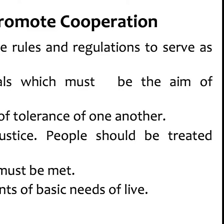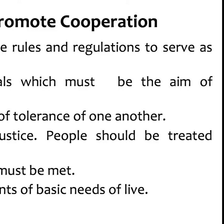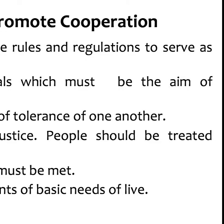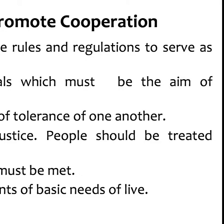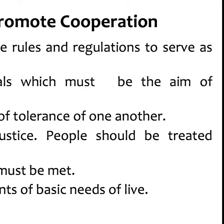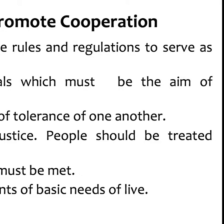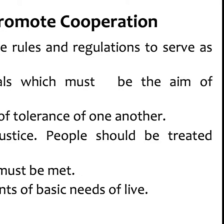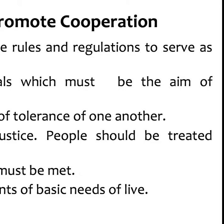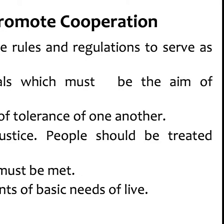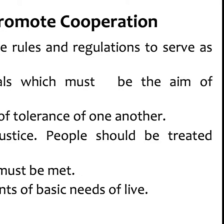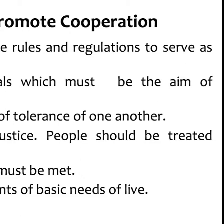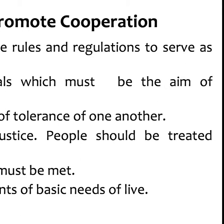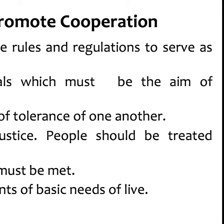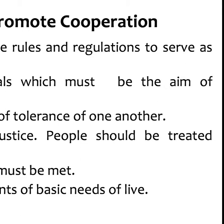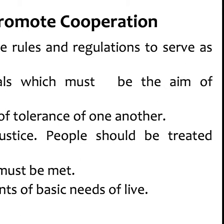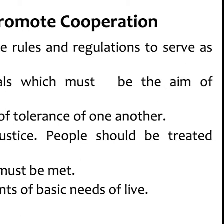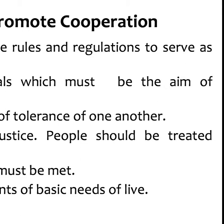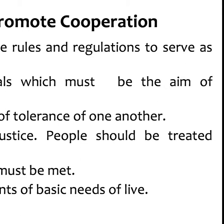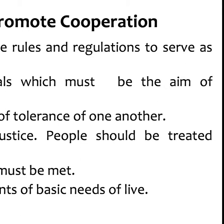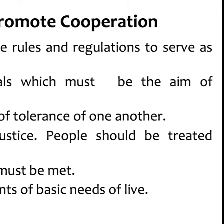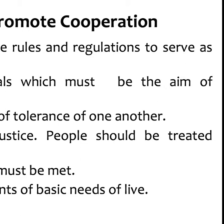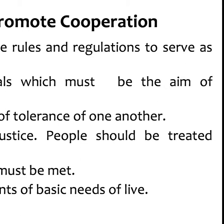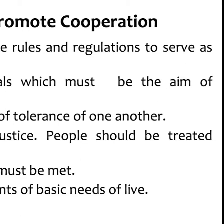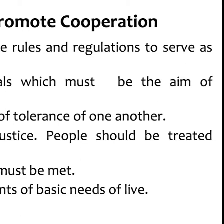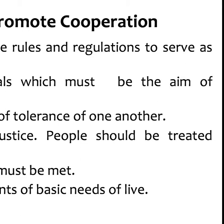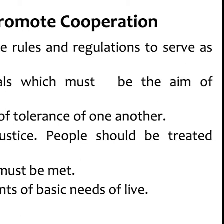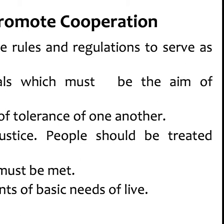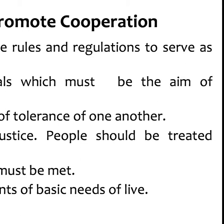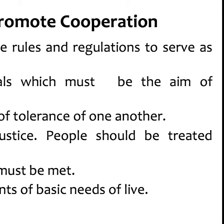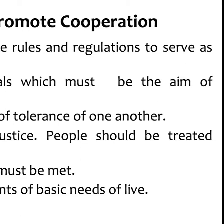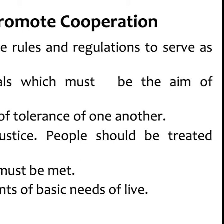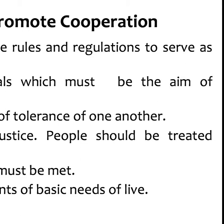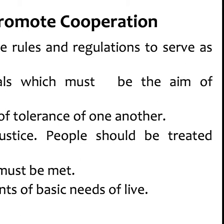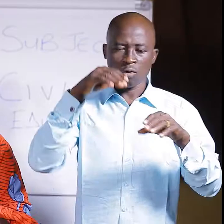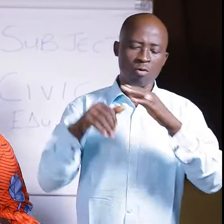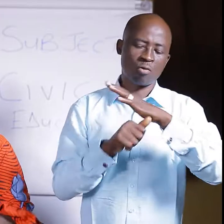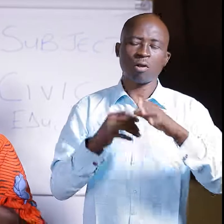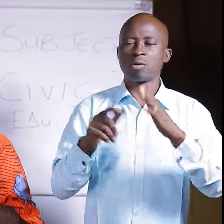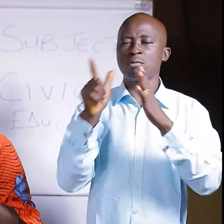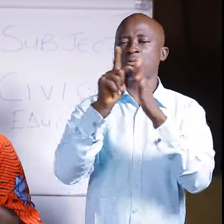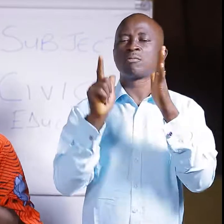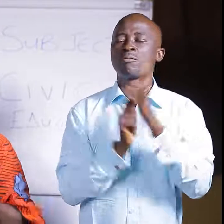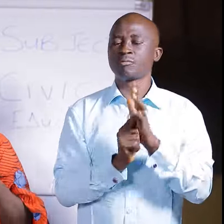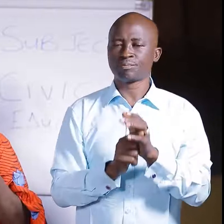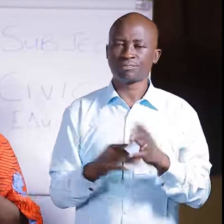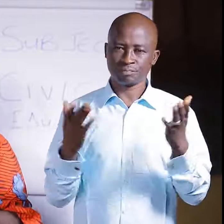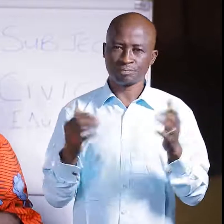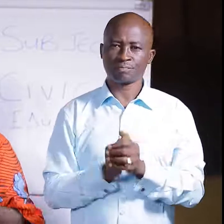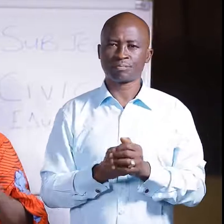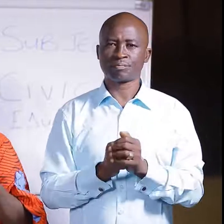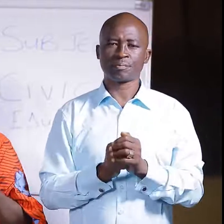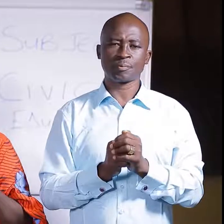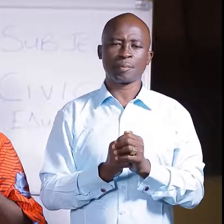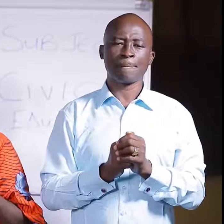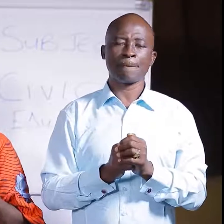justice. People should be treated equally under the law. Yes, my learners, when we were talking